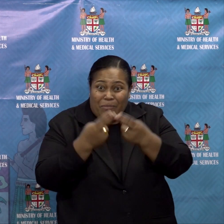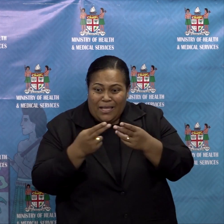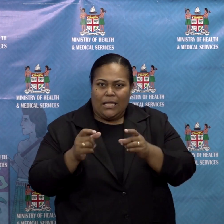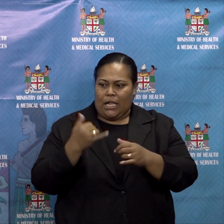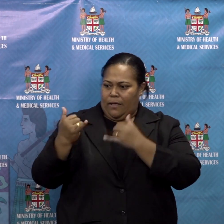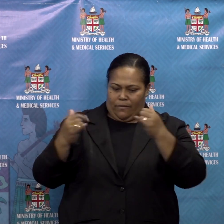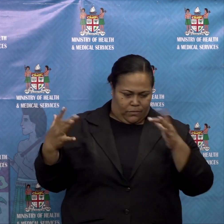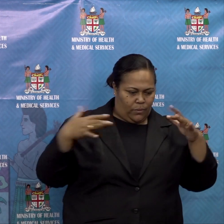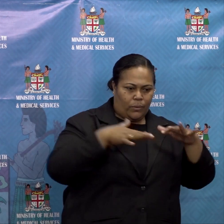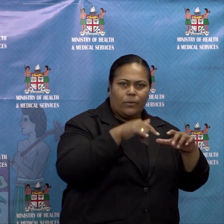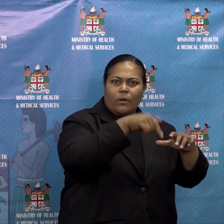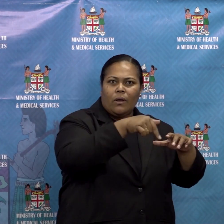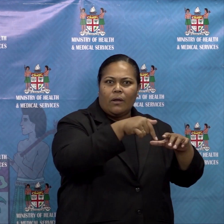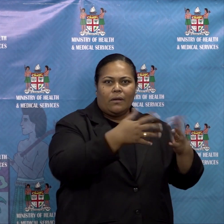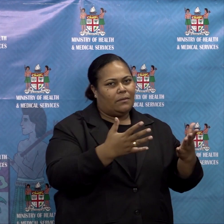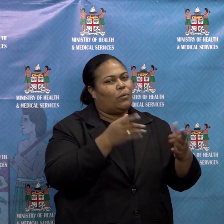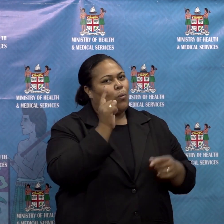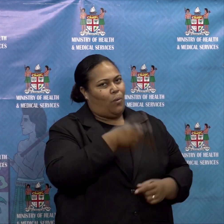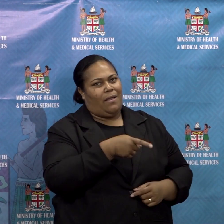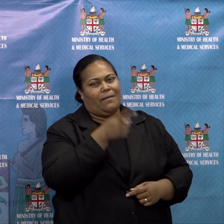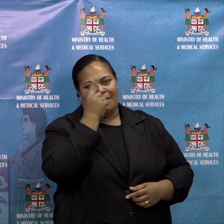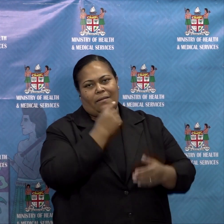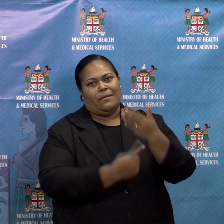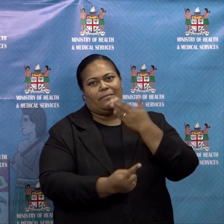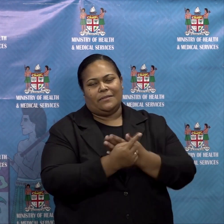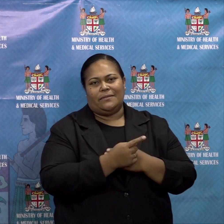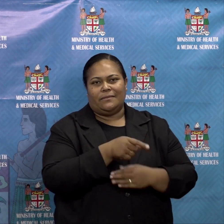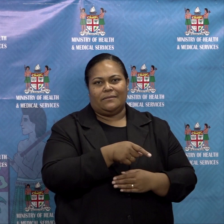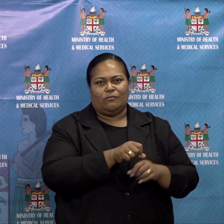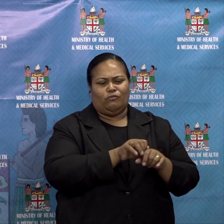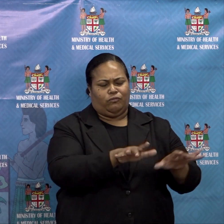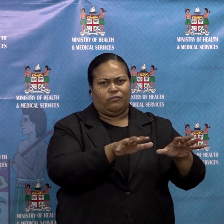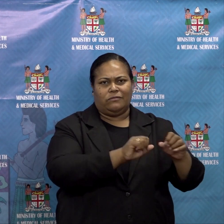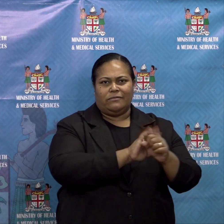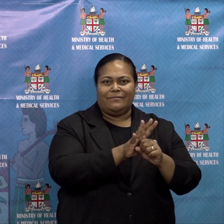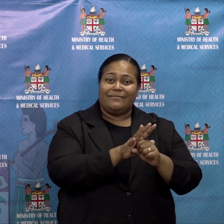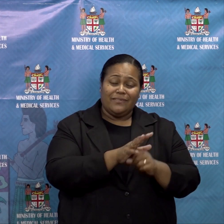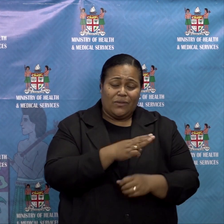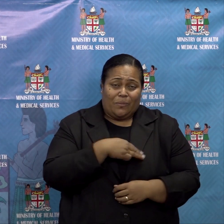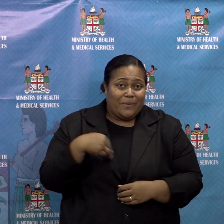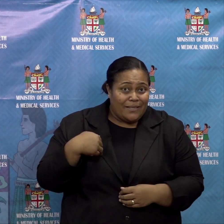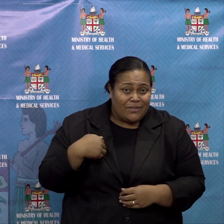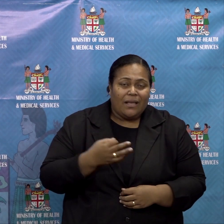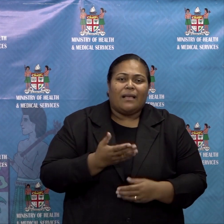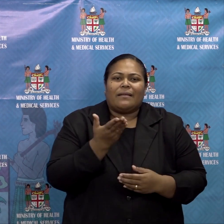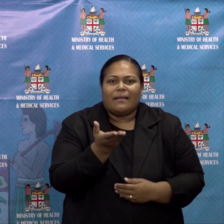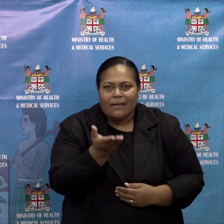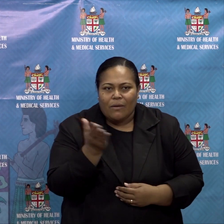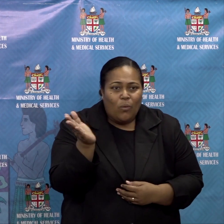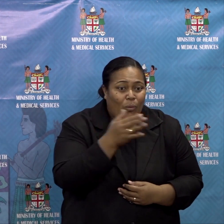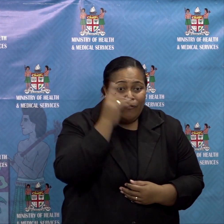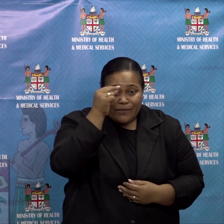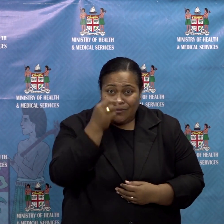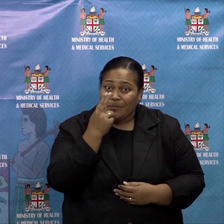present excellent opportunities for the transmission of the virus. So the ministry is asking Fijians, all